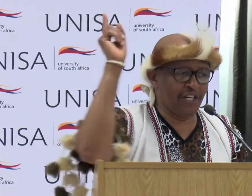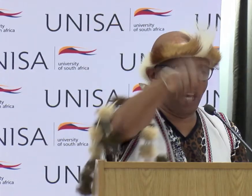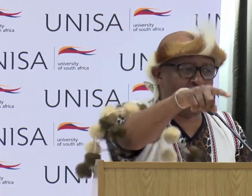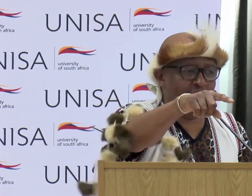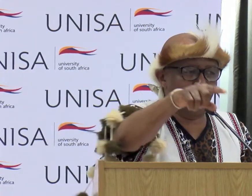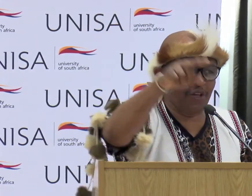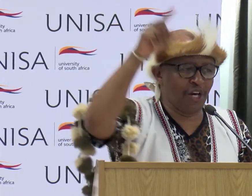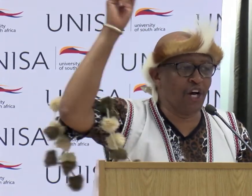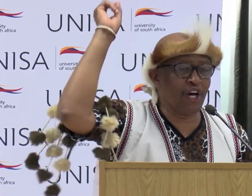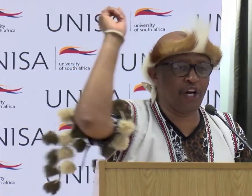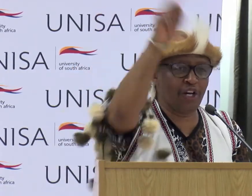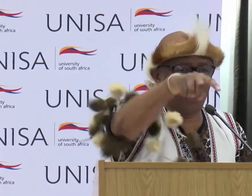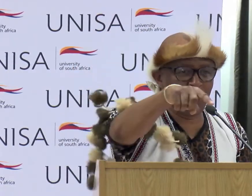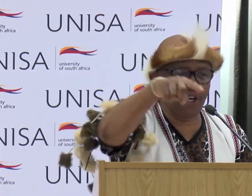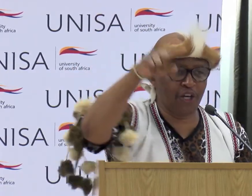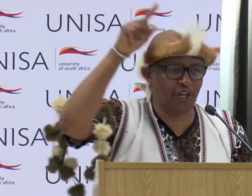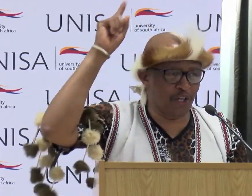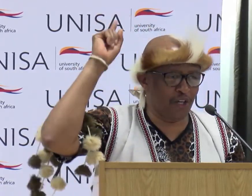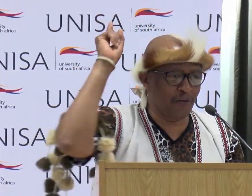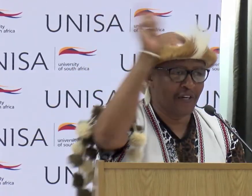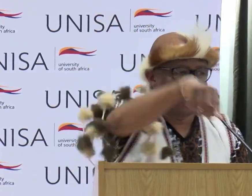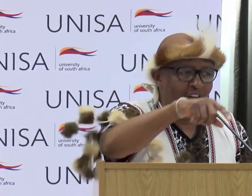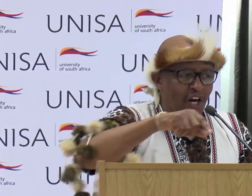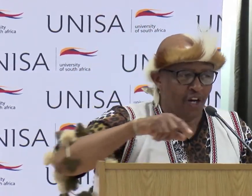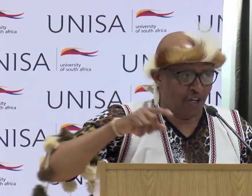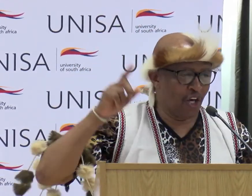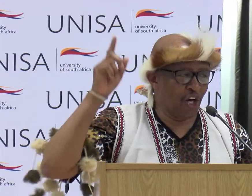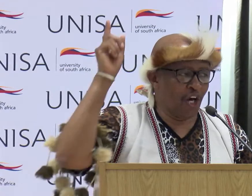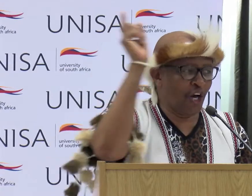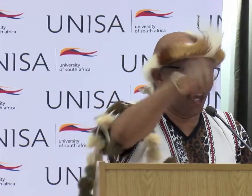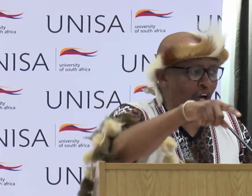Sibiziwe tina yelele,